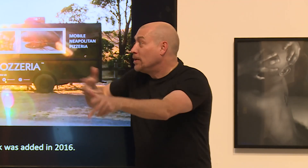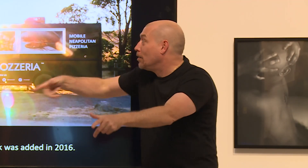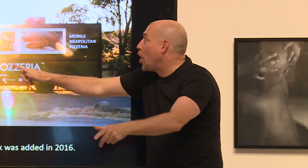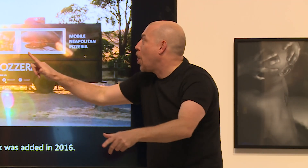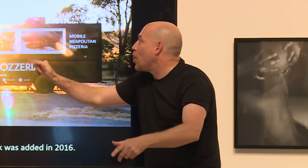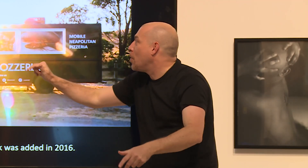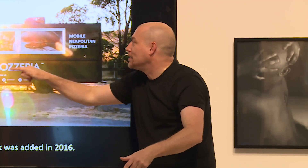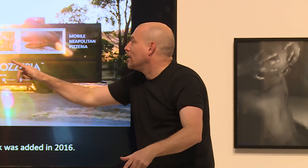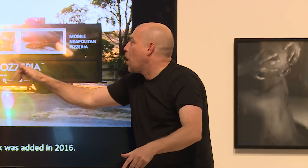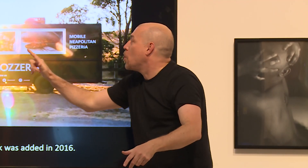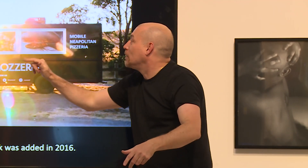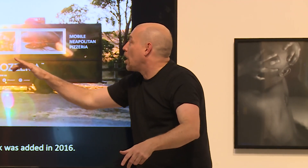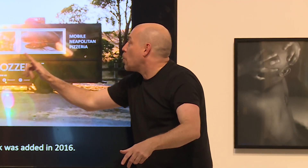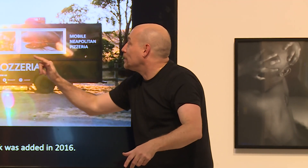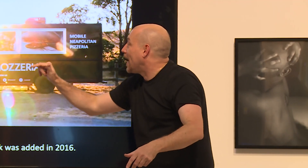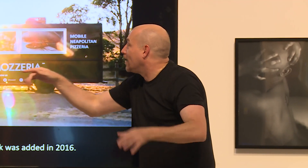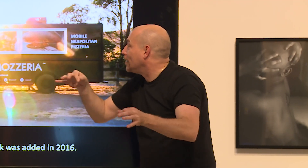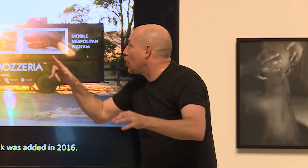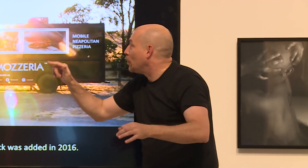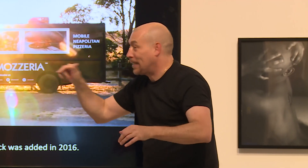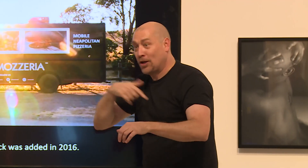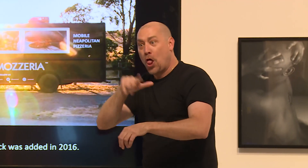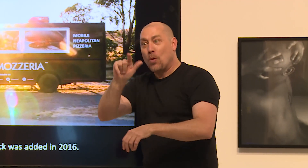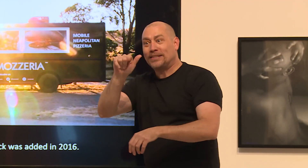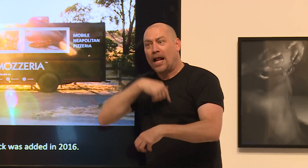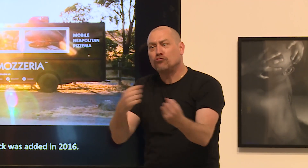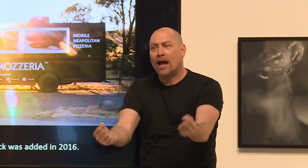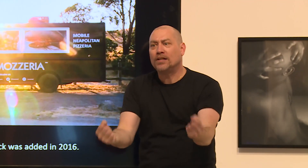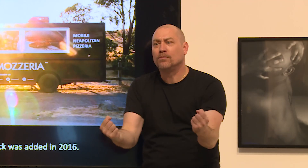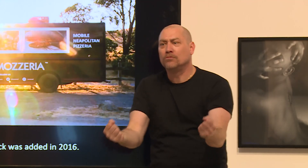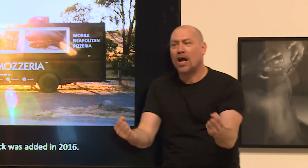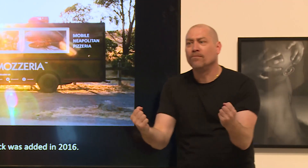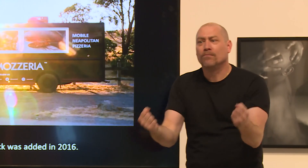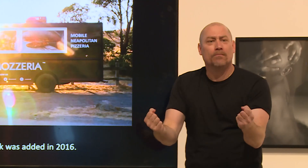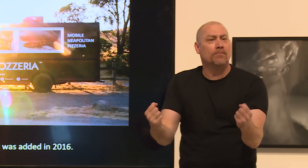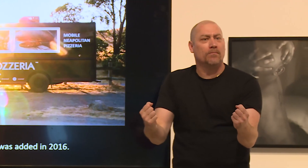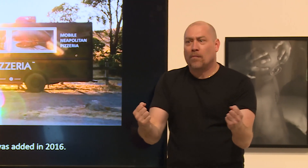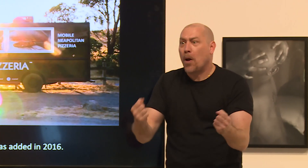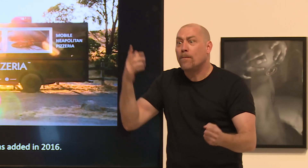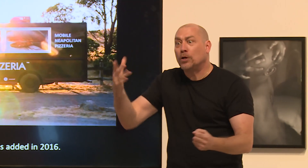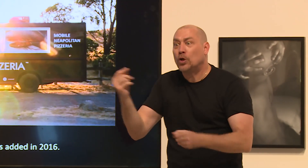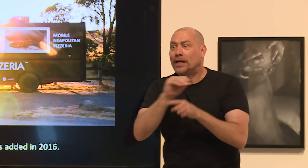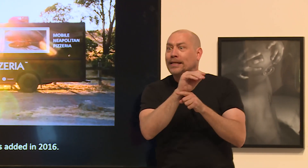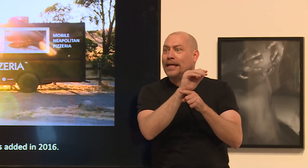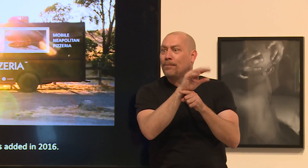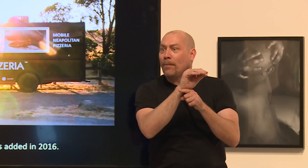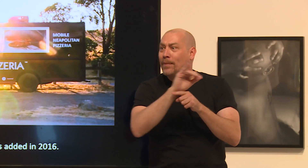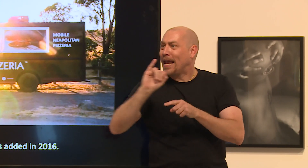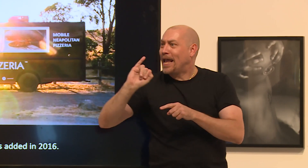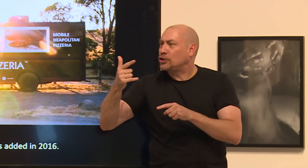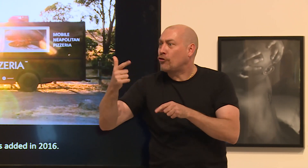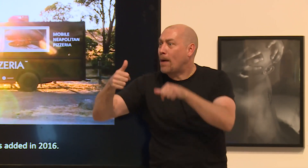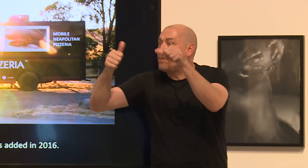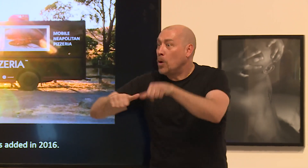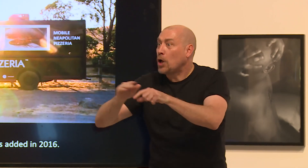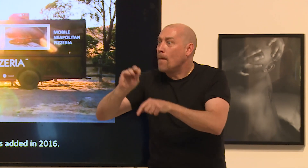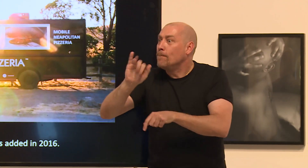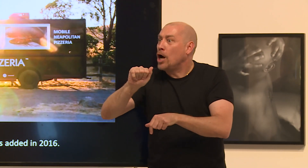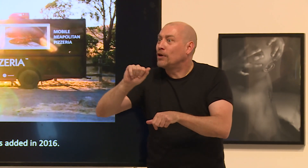recognize. And so, what about Louisiana? So we're driving around, and you see the post